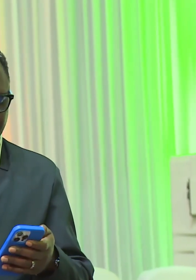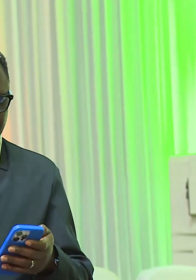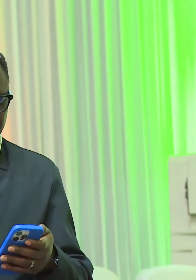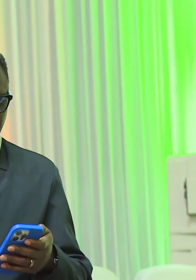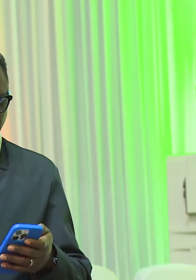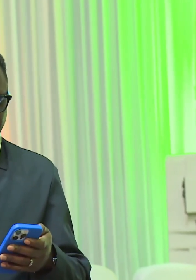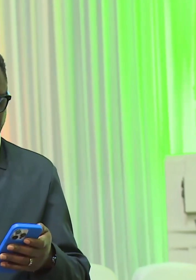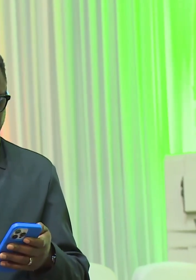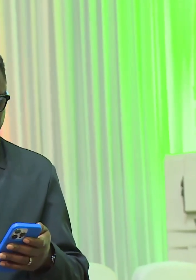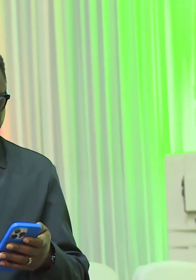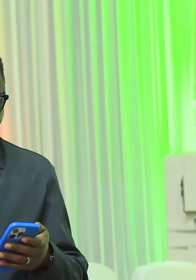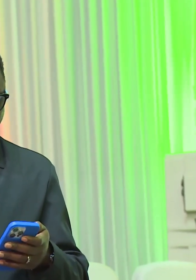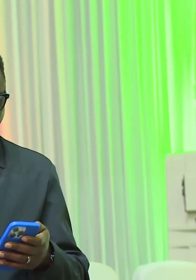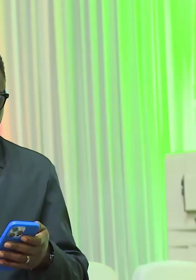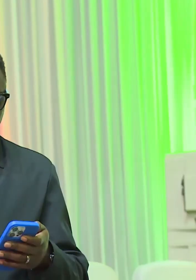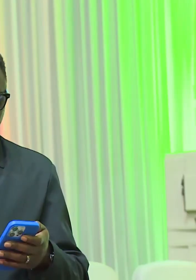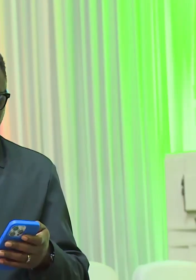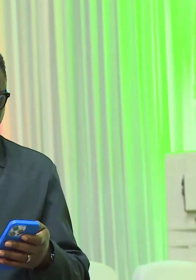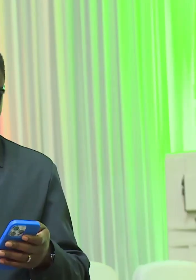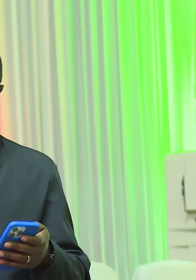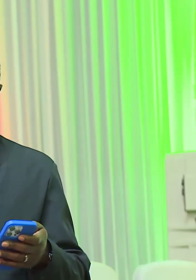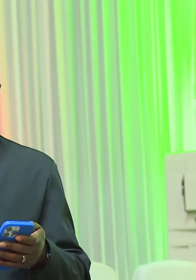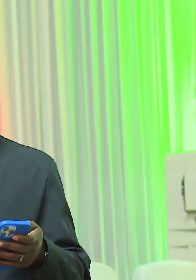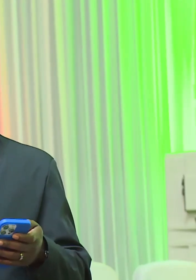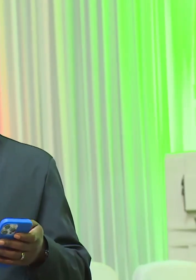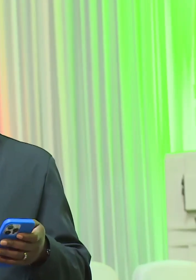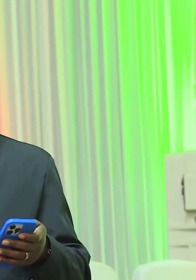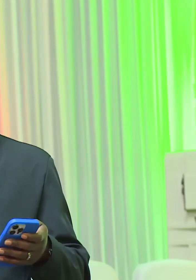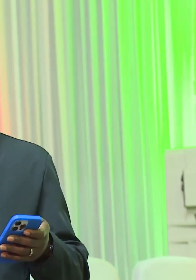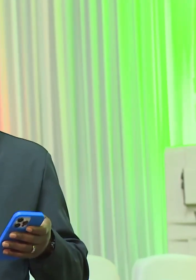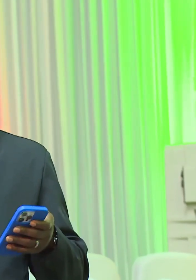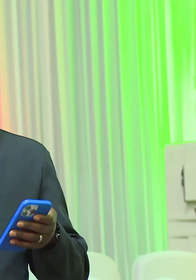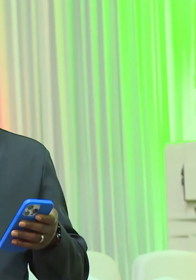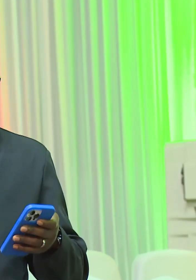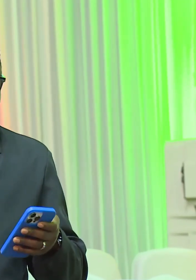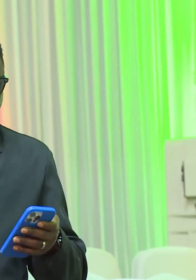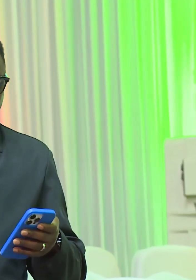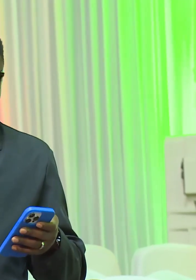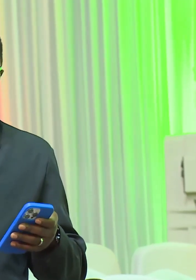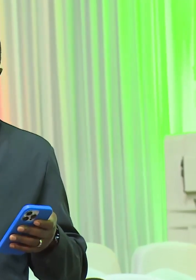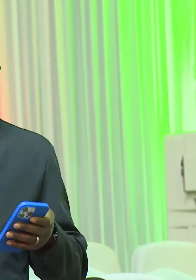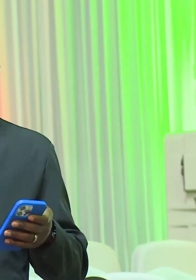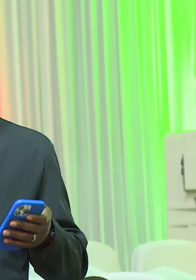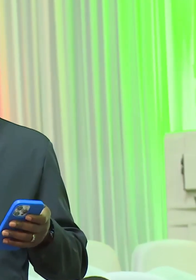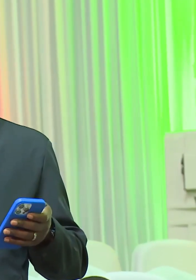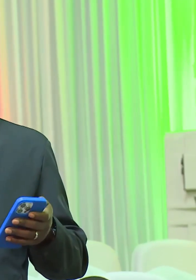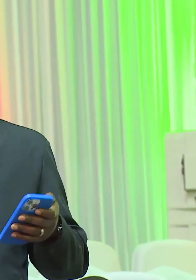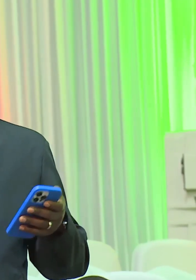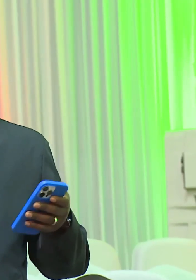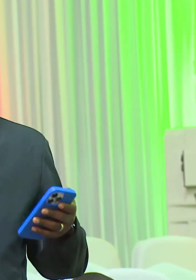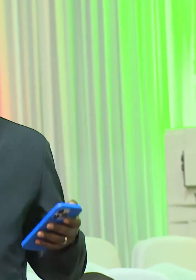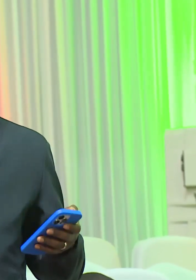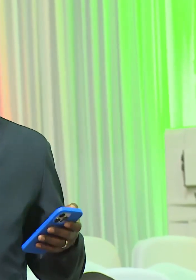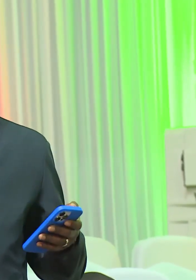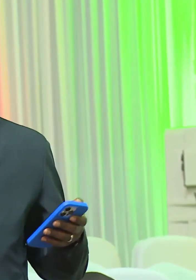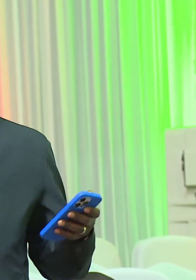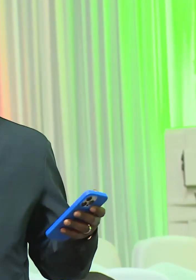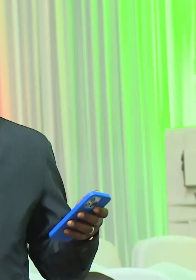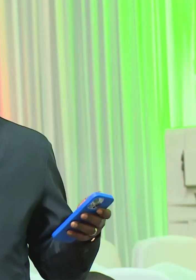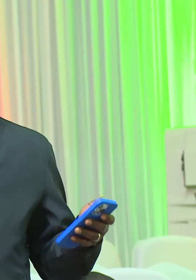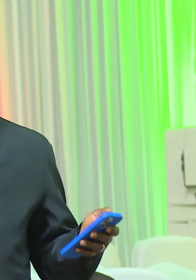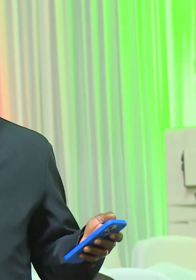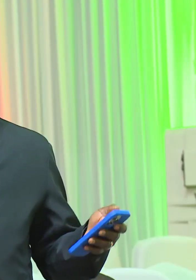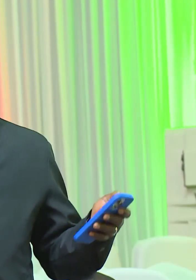the screening that we want to do. The other big question is, if we get it right with